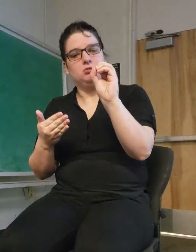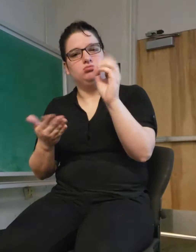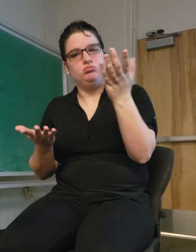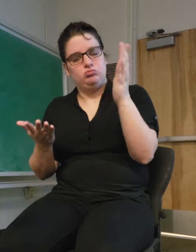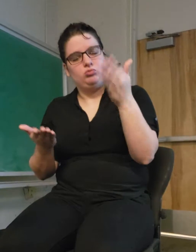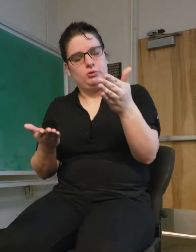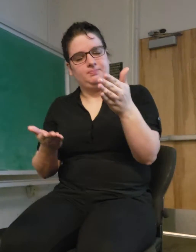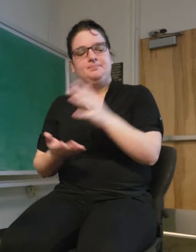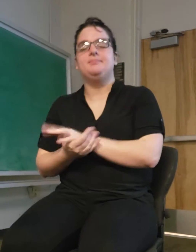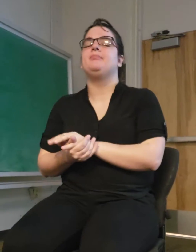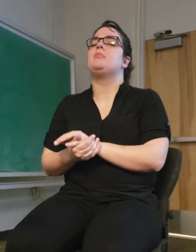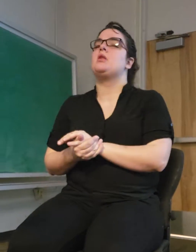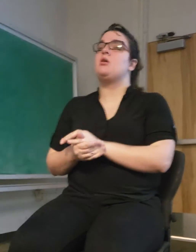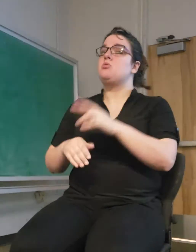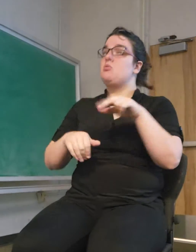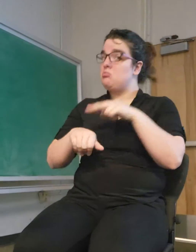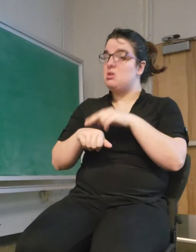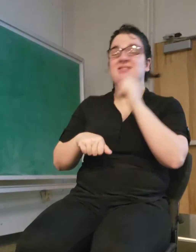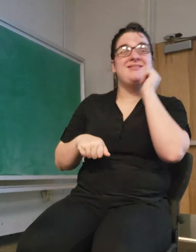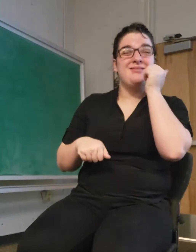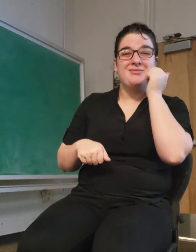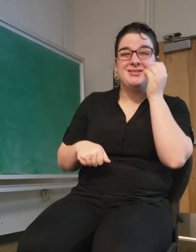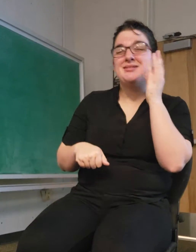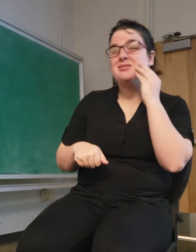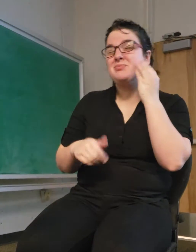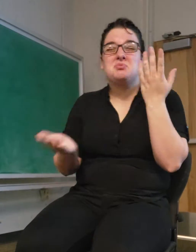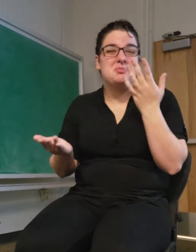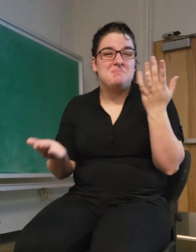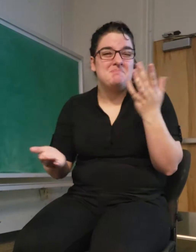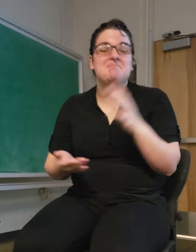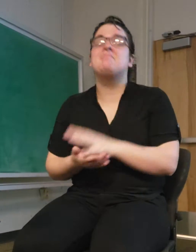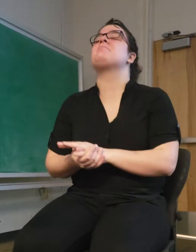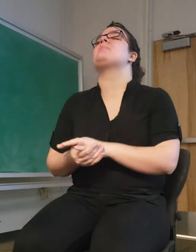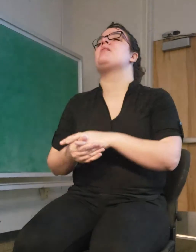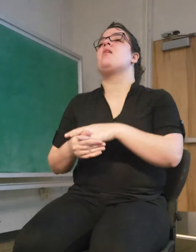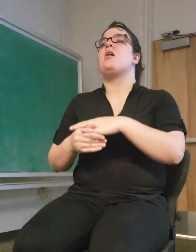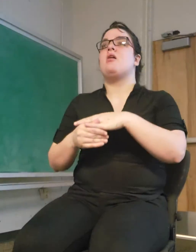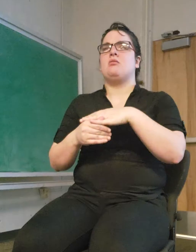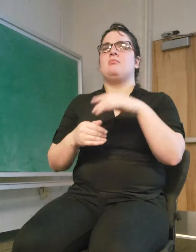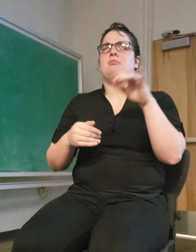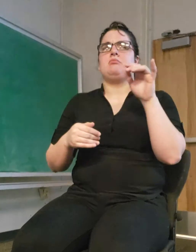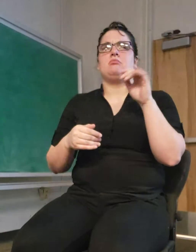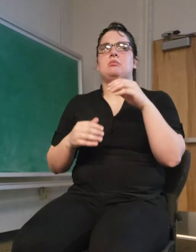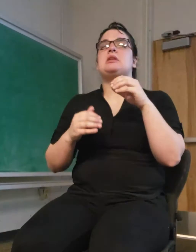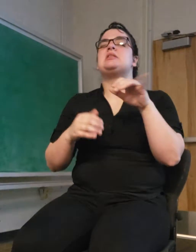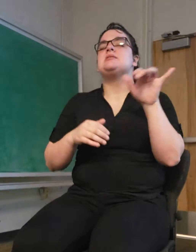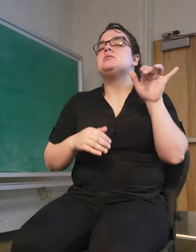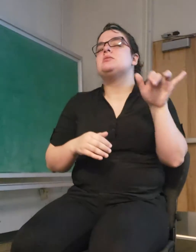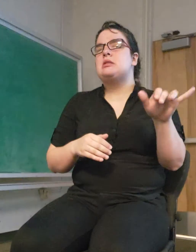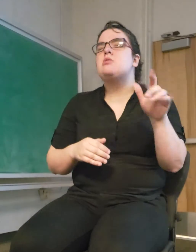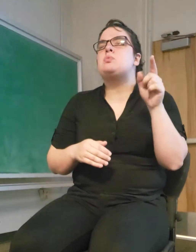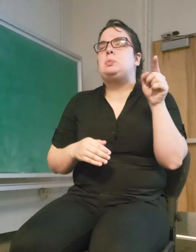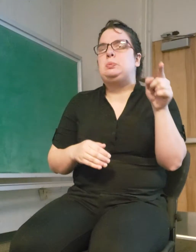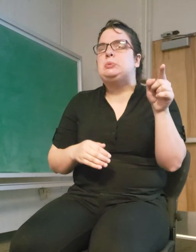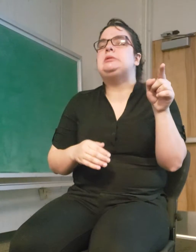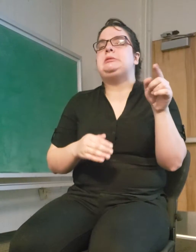normally in ordinary everyday experience stays in this n equals 1 state. But if it can absorb energy, it